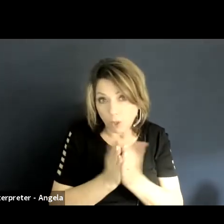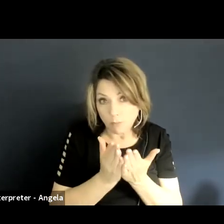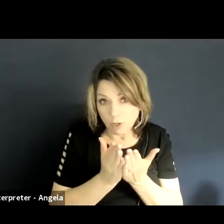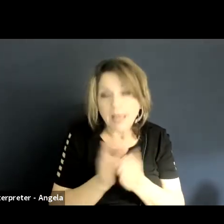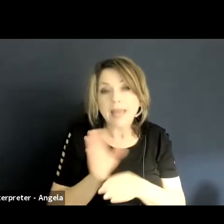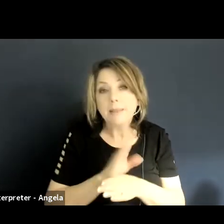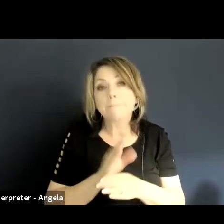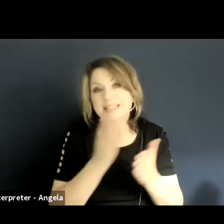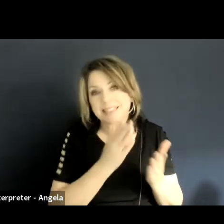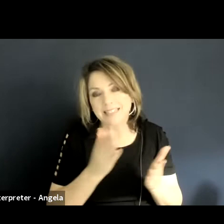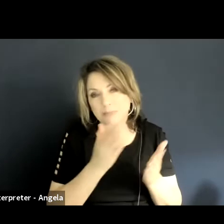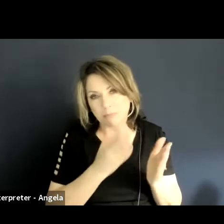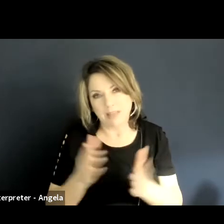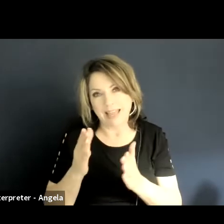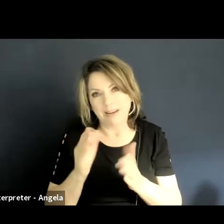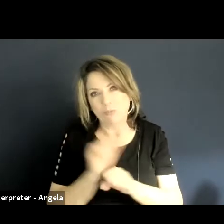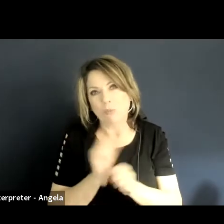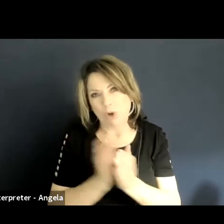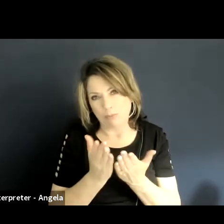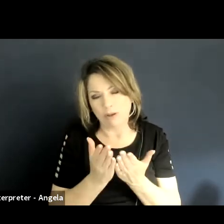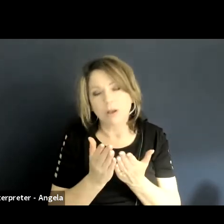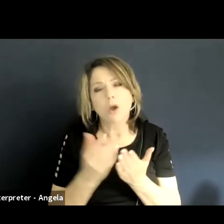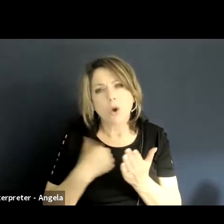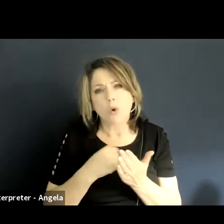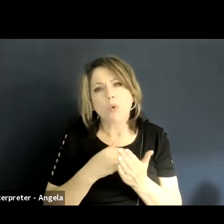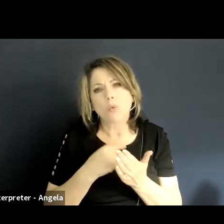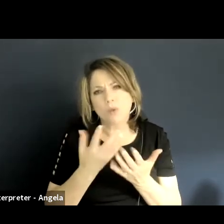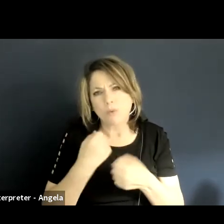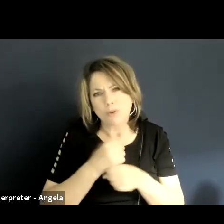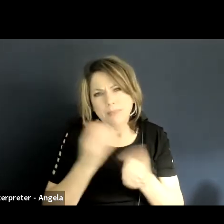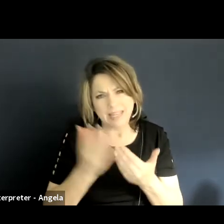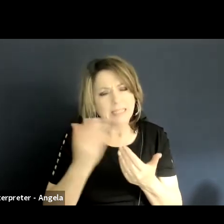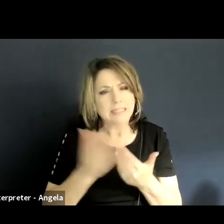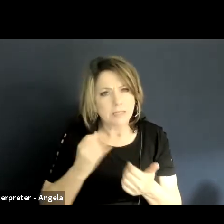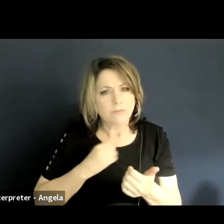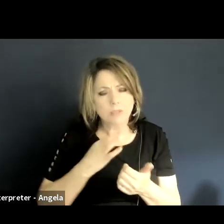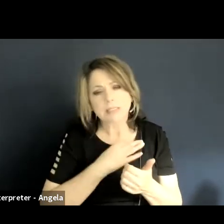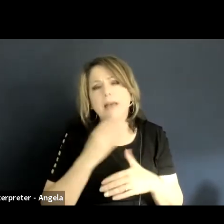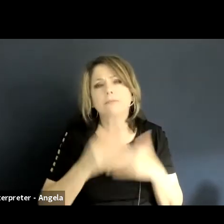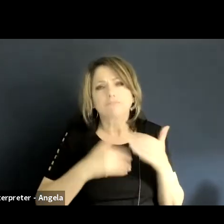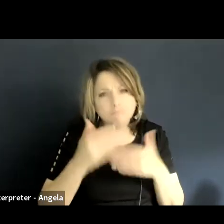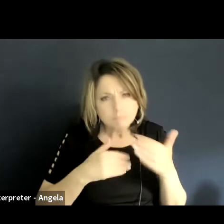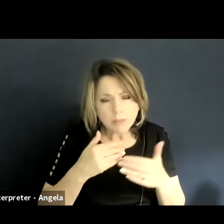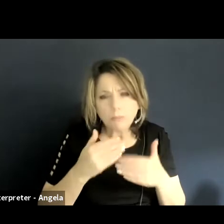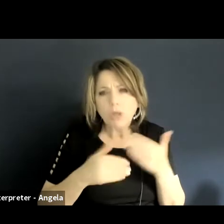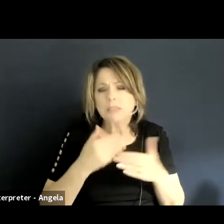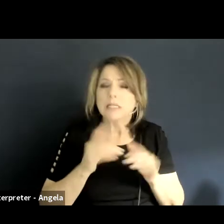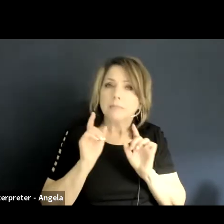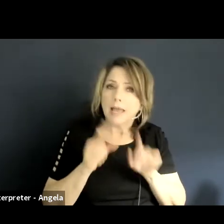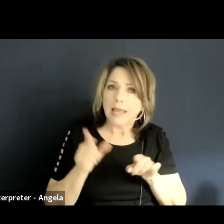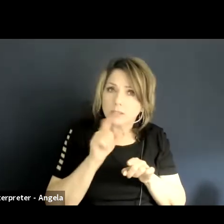workbook. And we've done this to make it easier for staff to work through the process of answering these